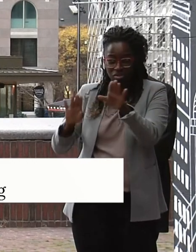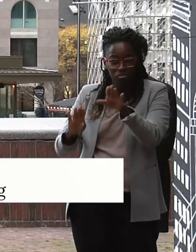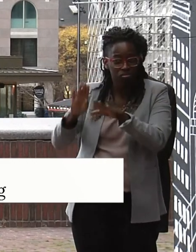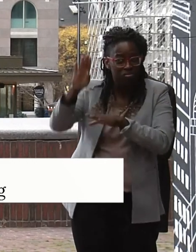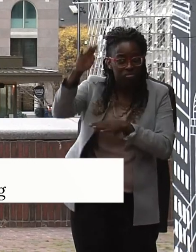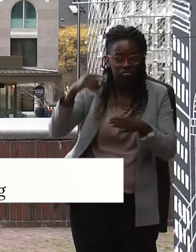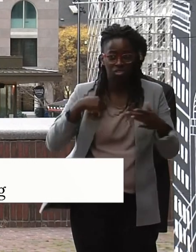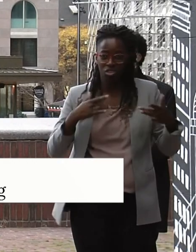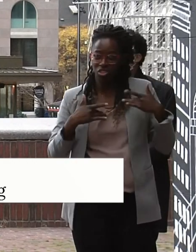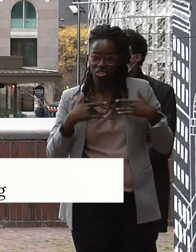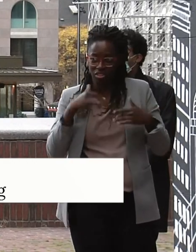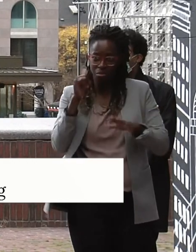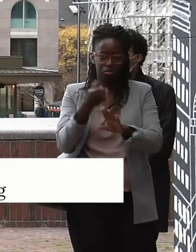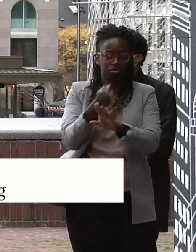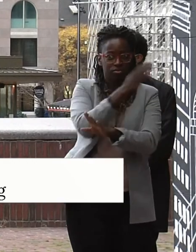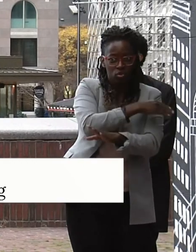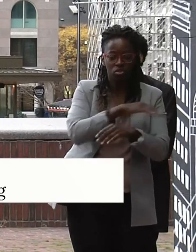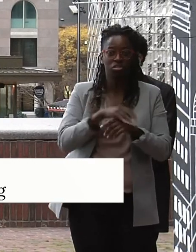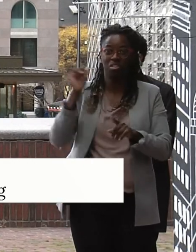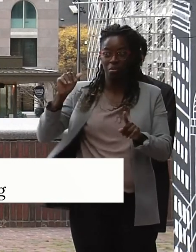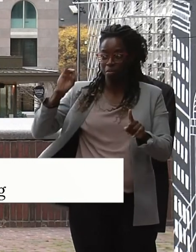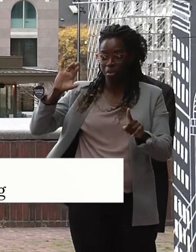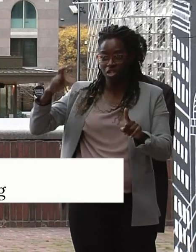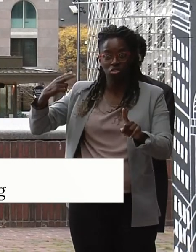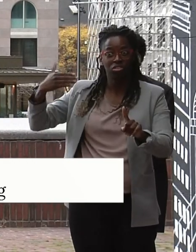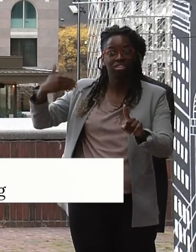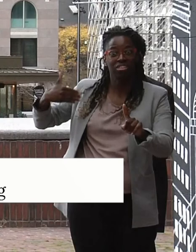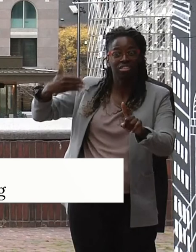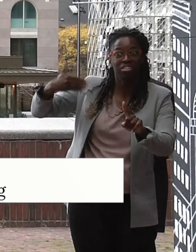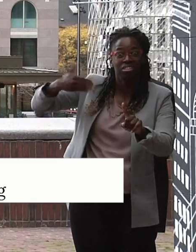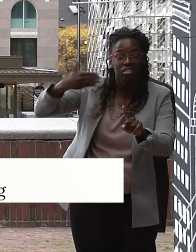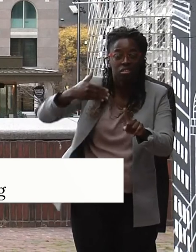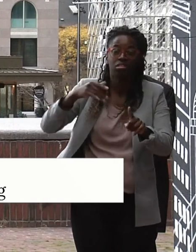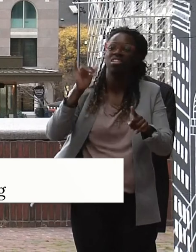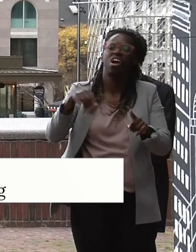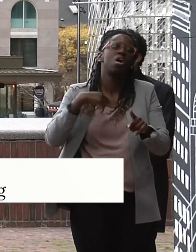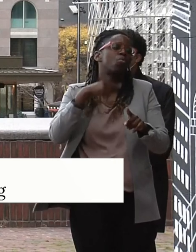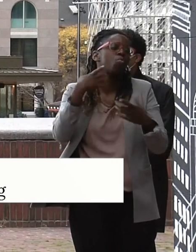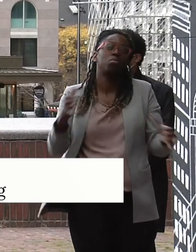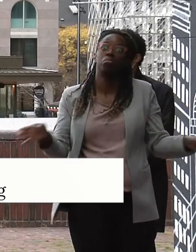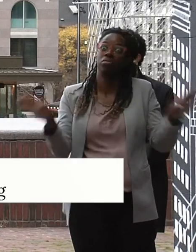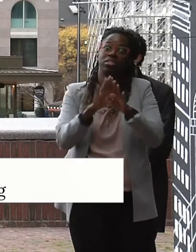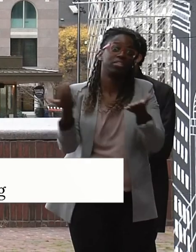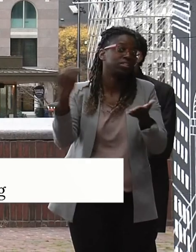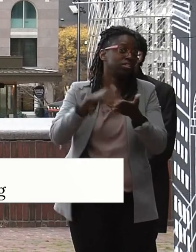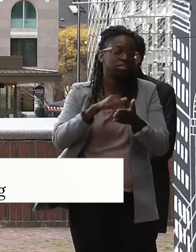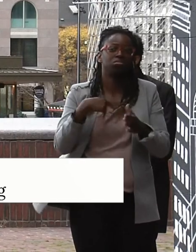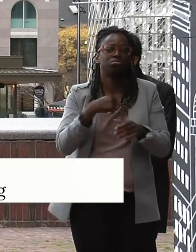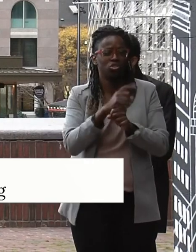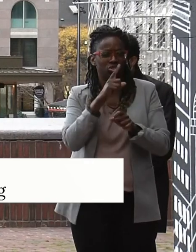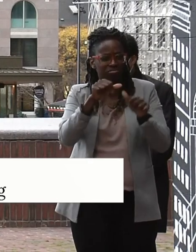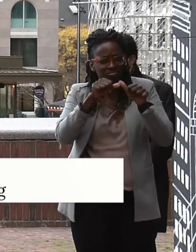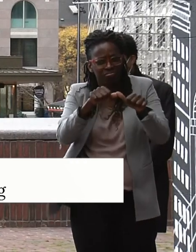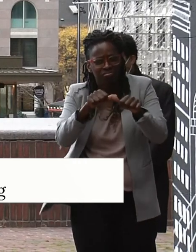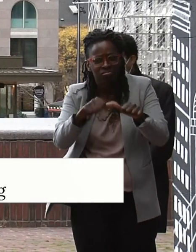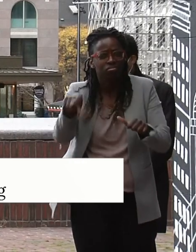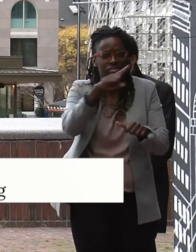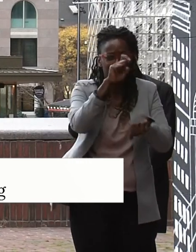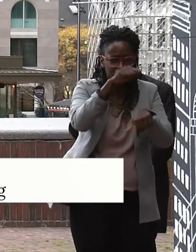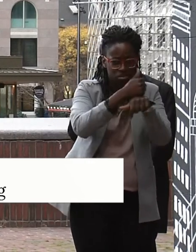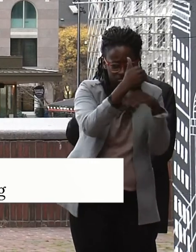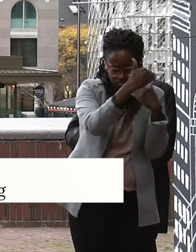place. So we're asking people to please pay attention to the suggested recommendations. For any information people are looking